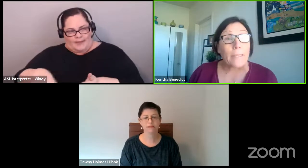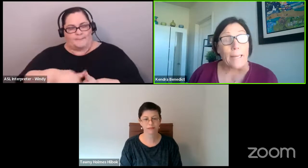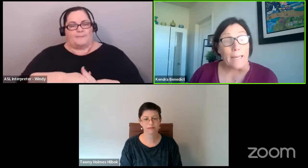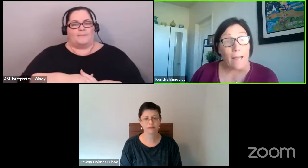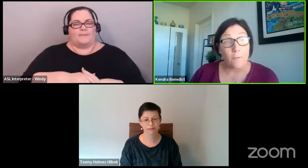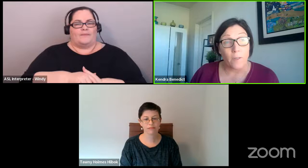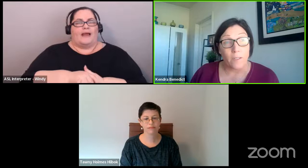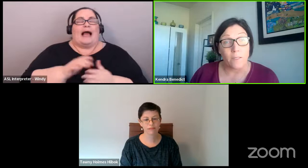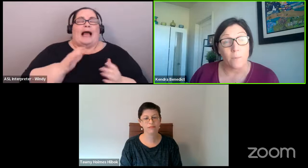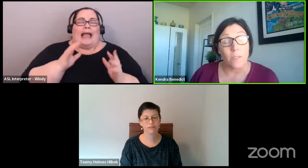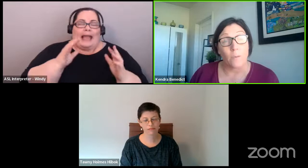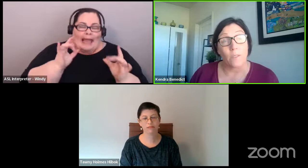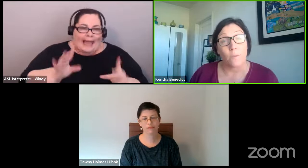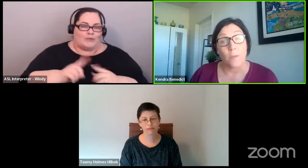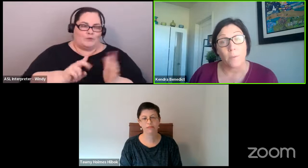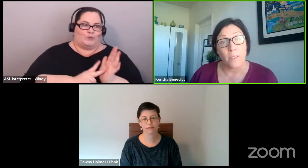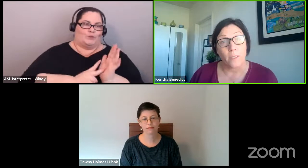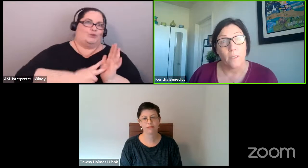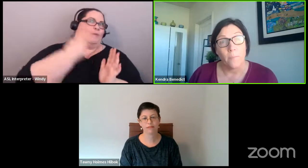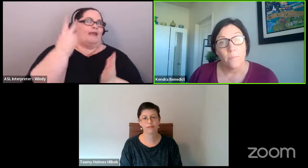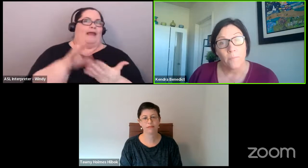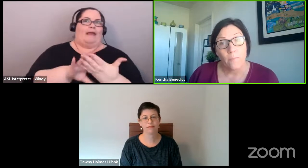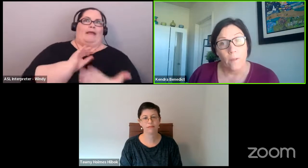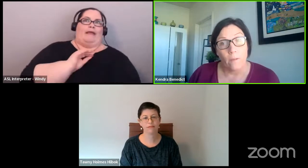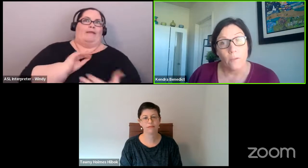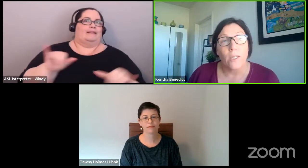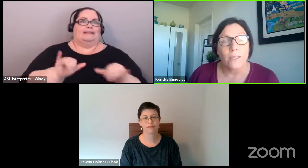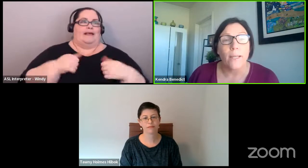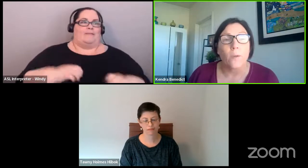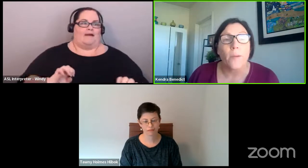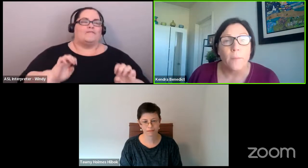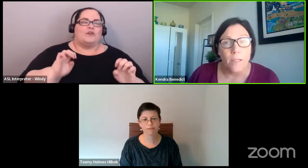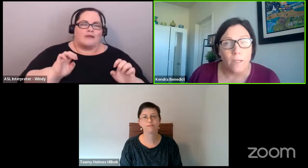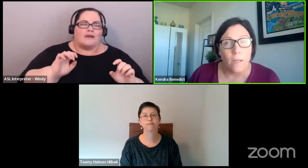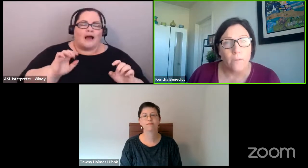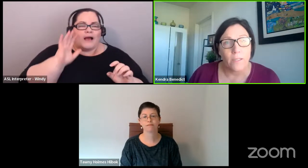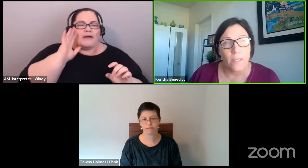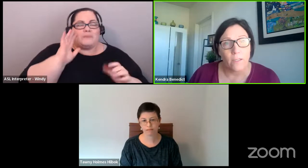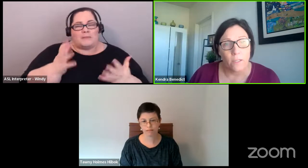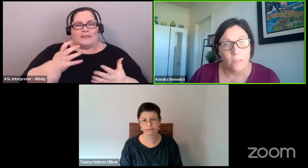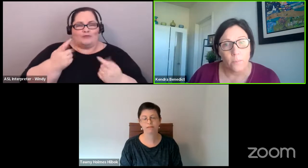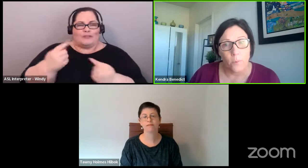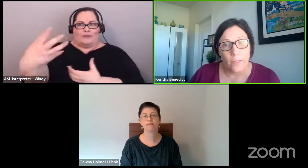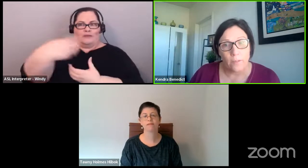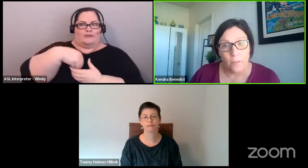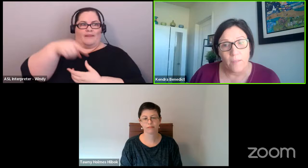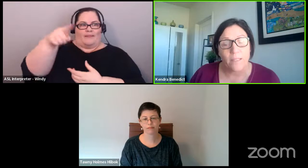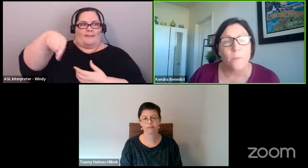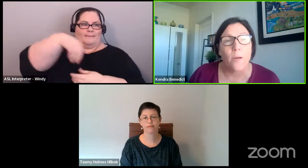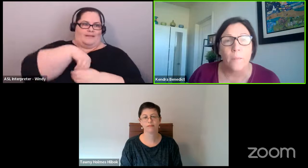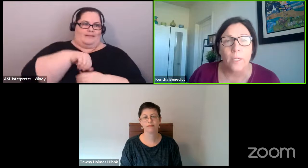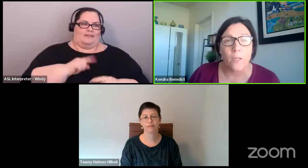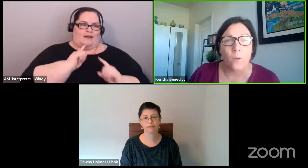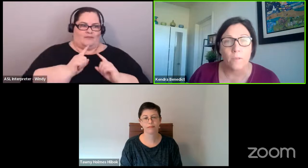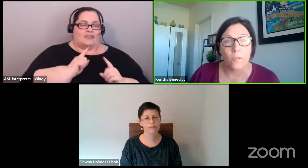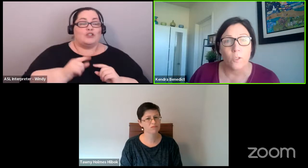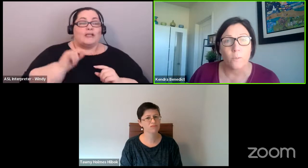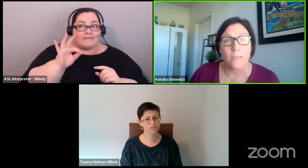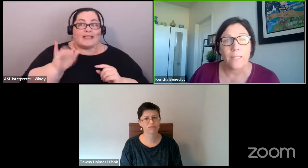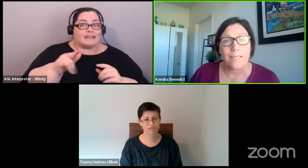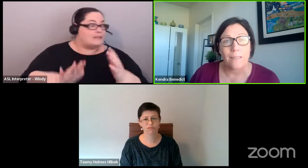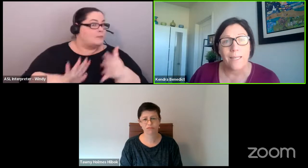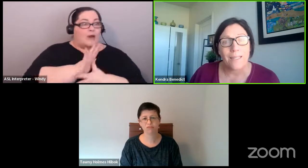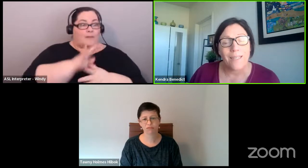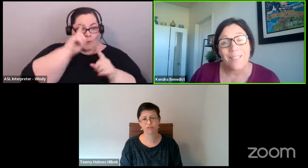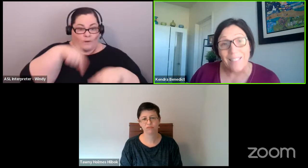hate duplicating efforts. It seems like we should probably look at that or bring them into the conversation at some point if that's the primary goal of this